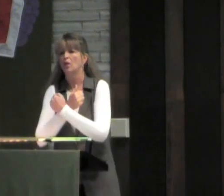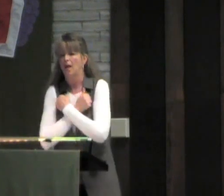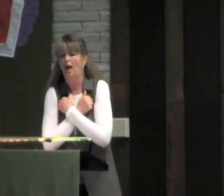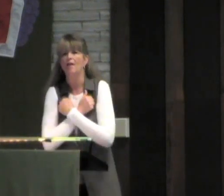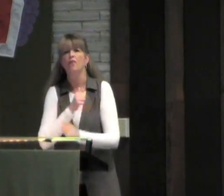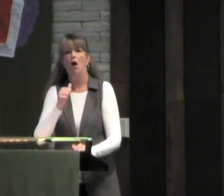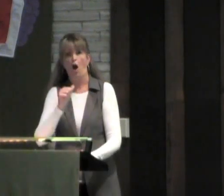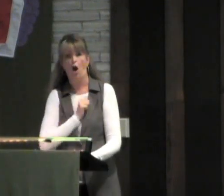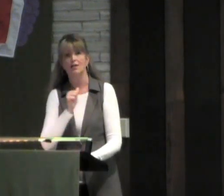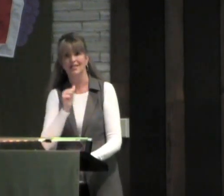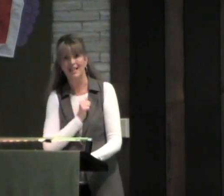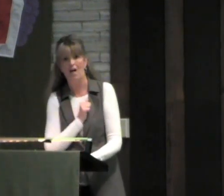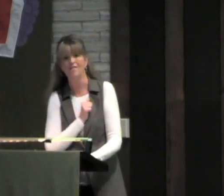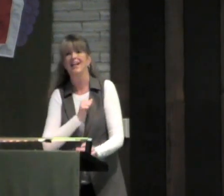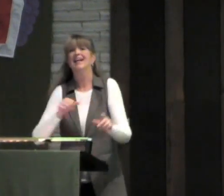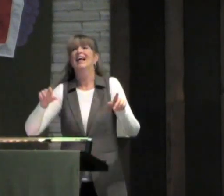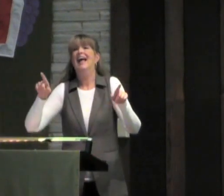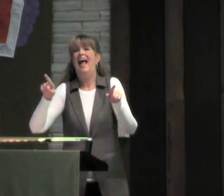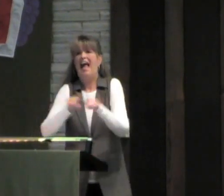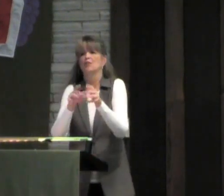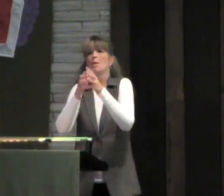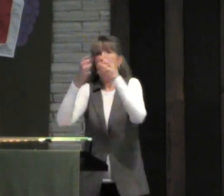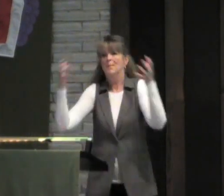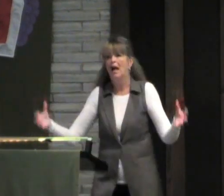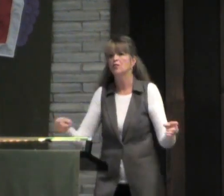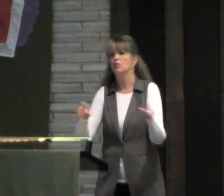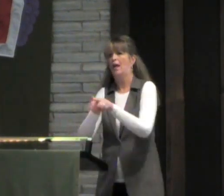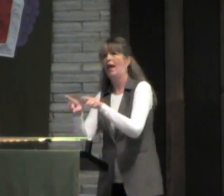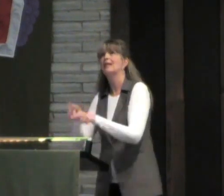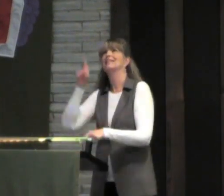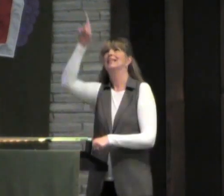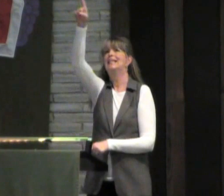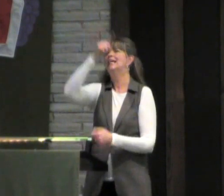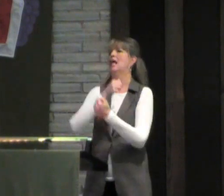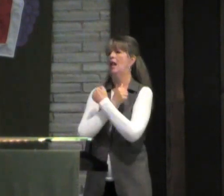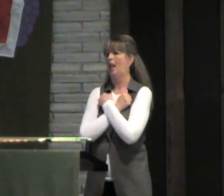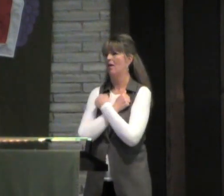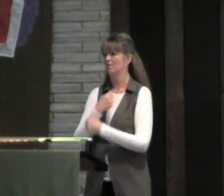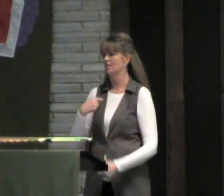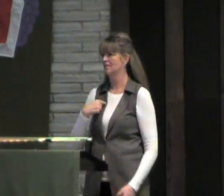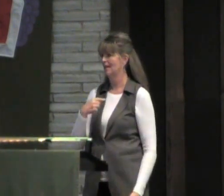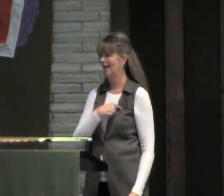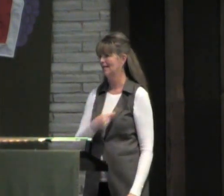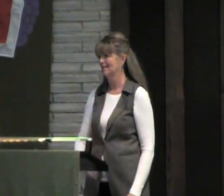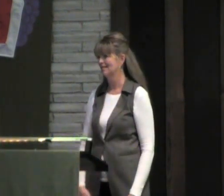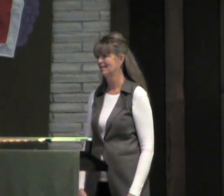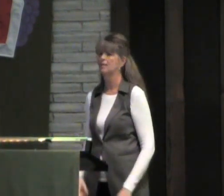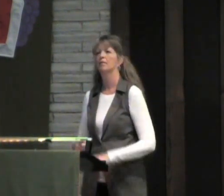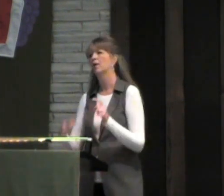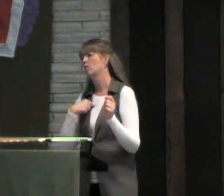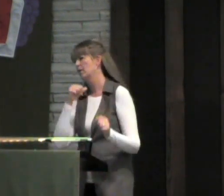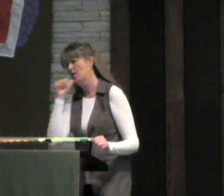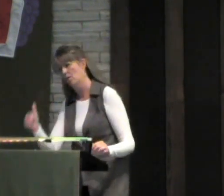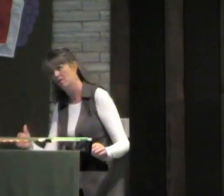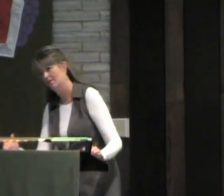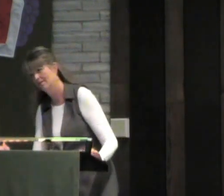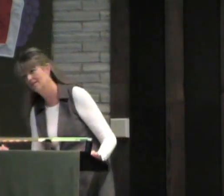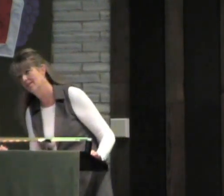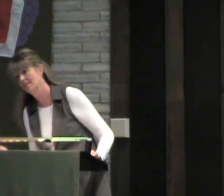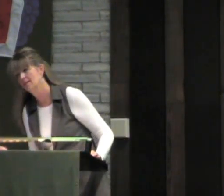So we need to love ourselves as much as God loves us. But we